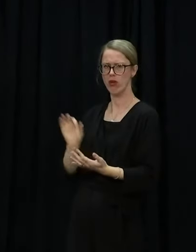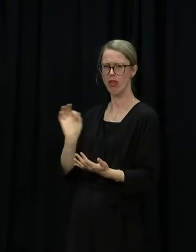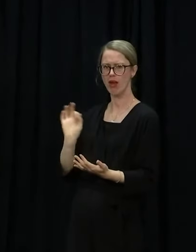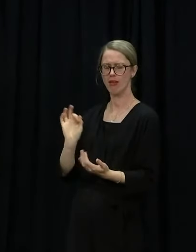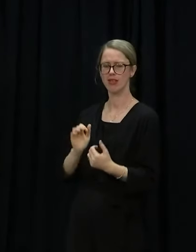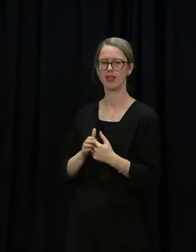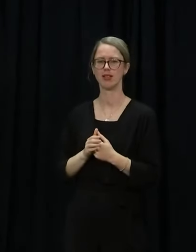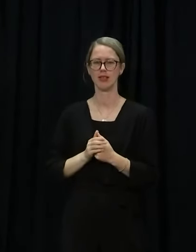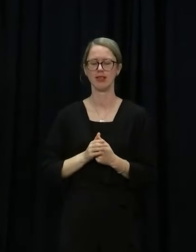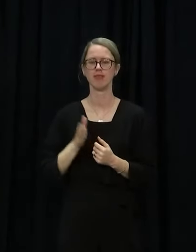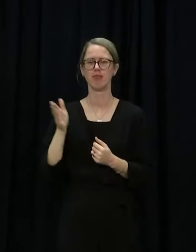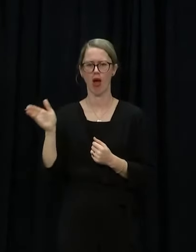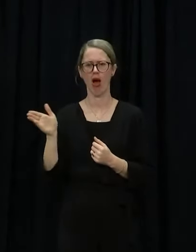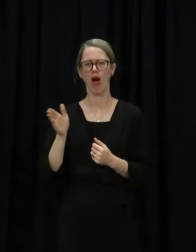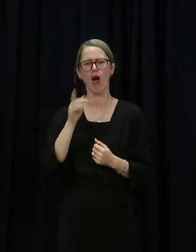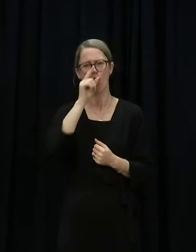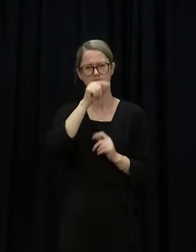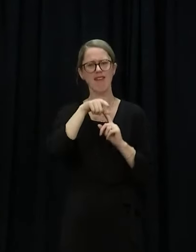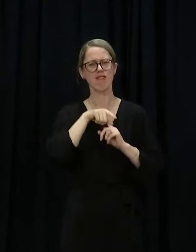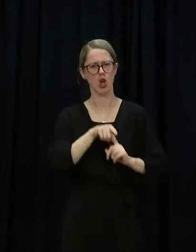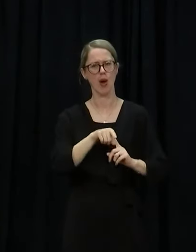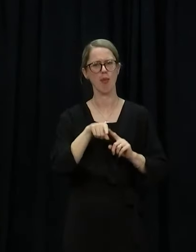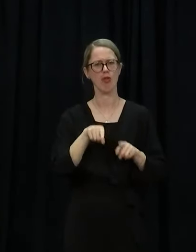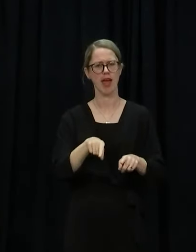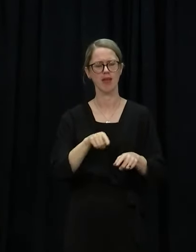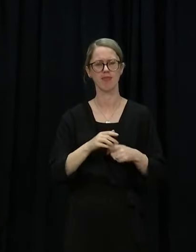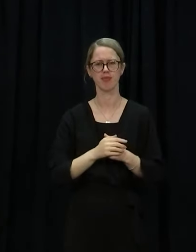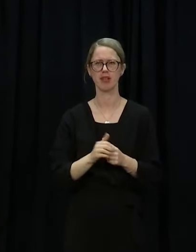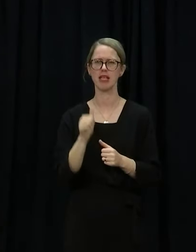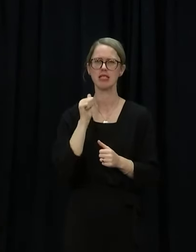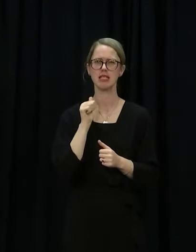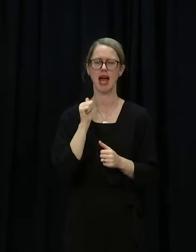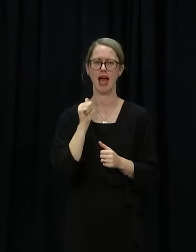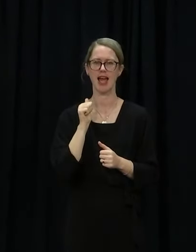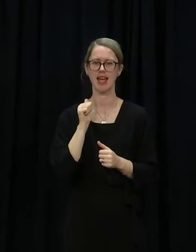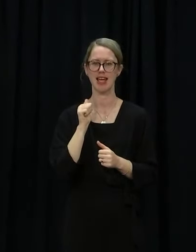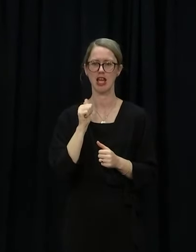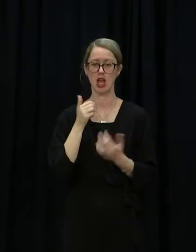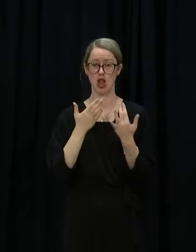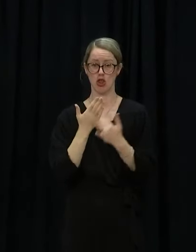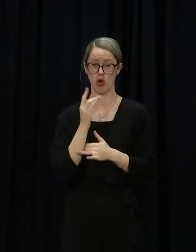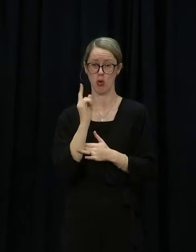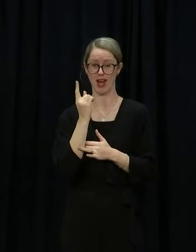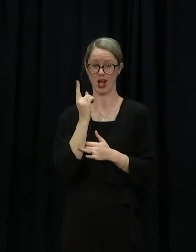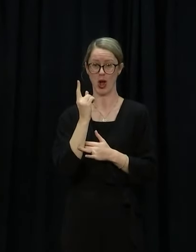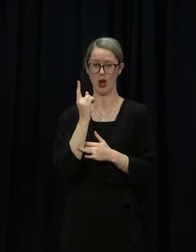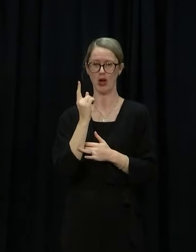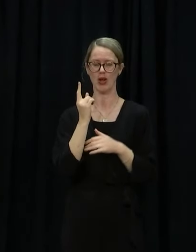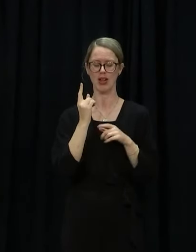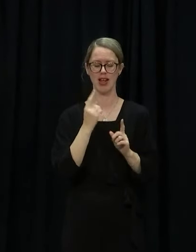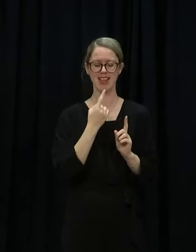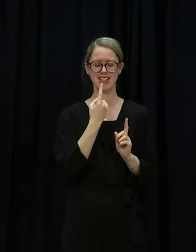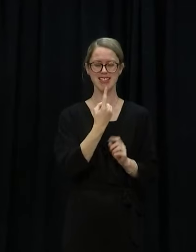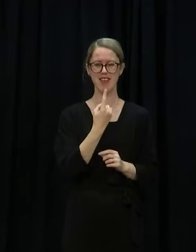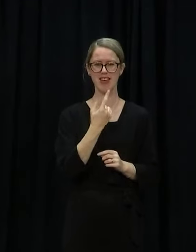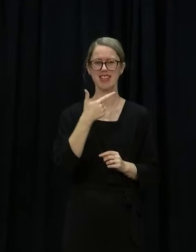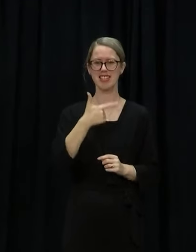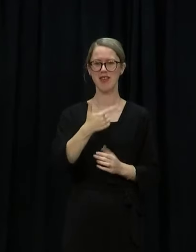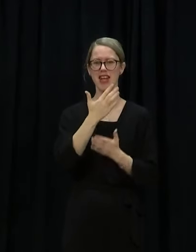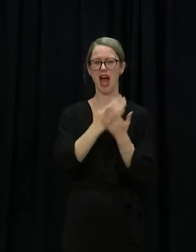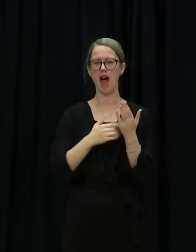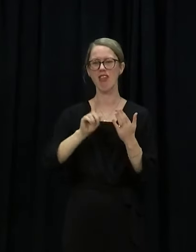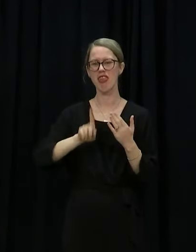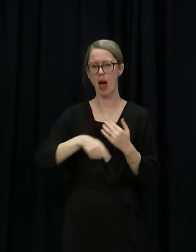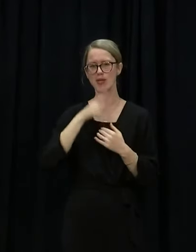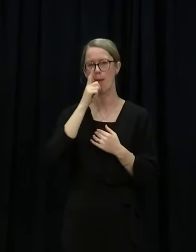follow up on those reports. As I said, yesterday we had 7,500 people accessing the site at the same time and are able to function. I do